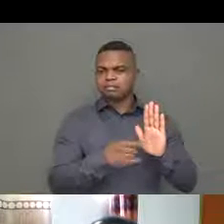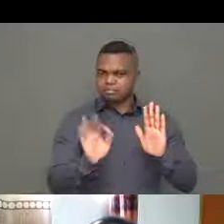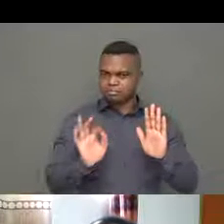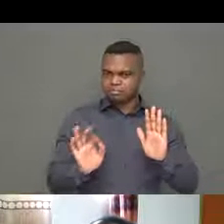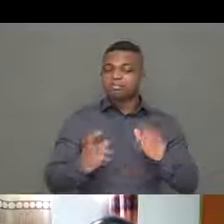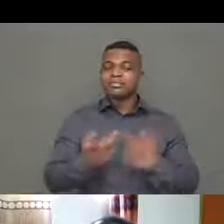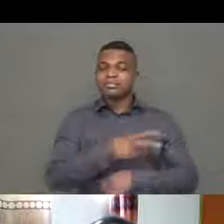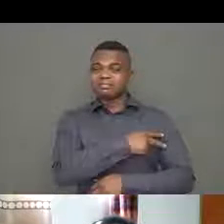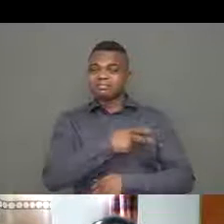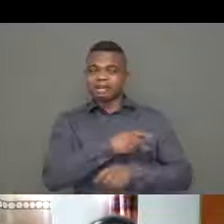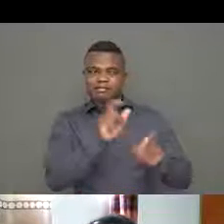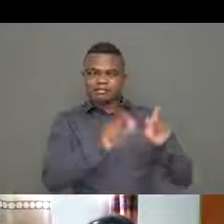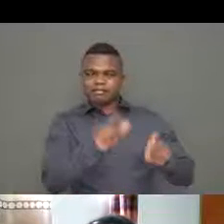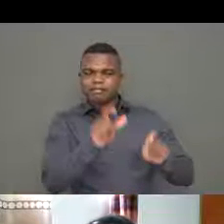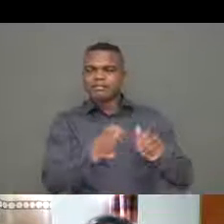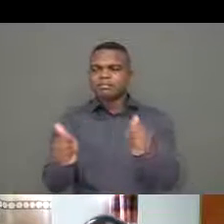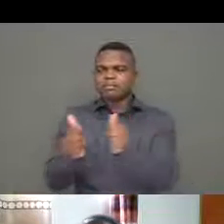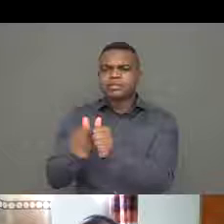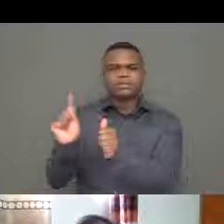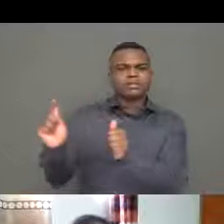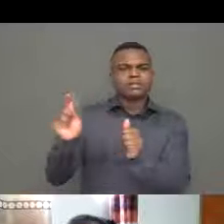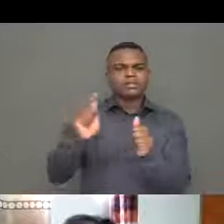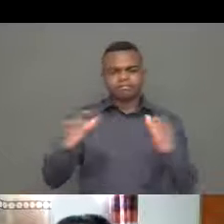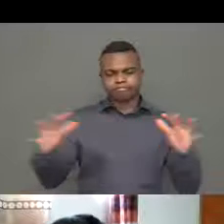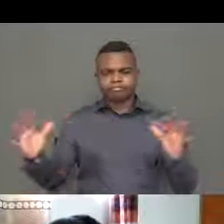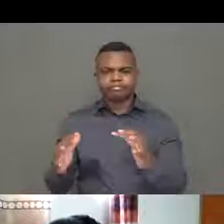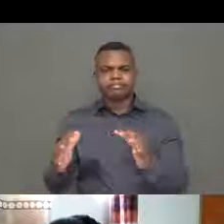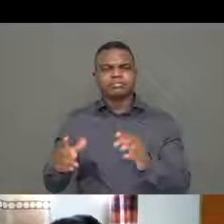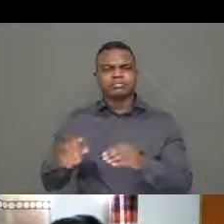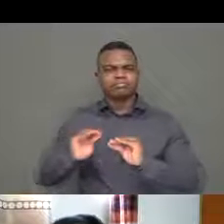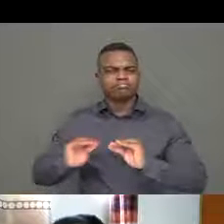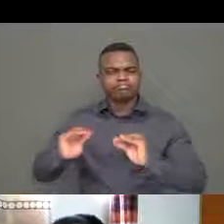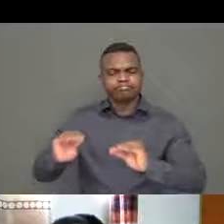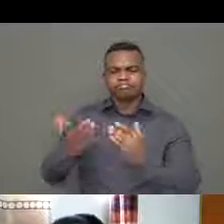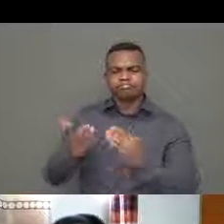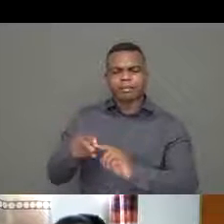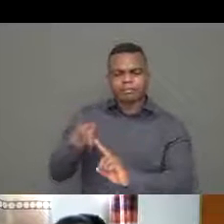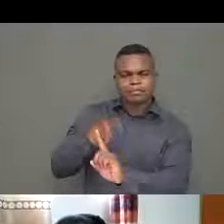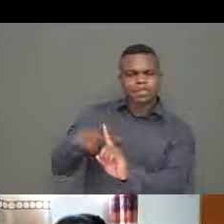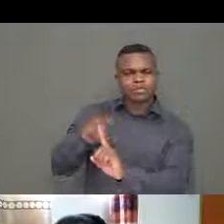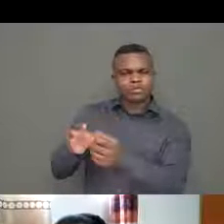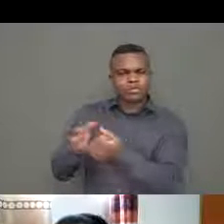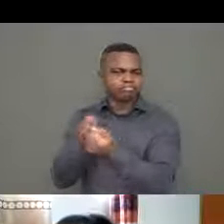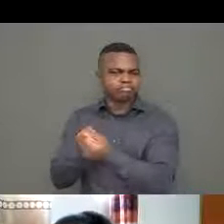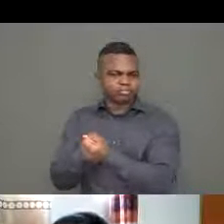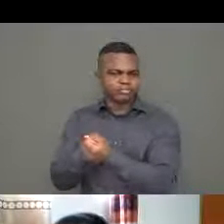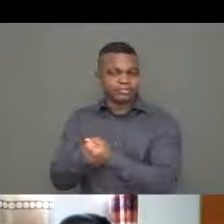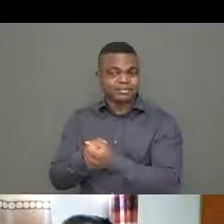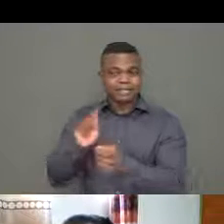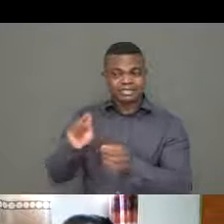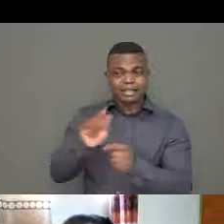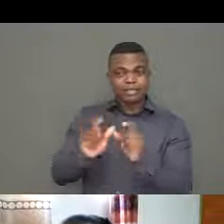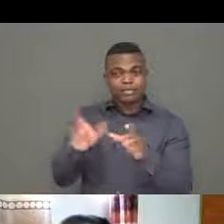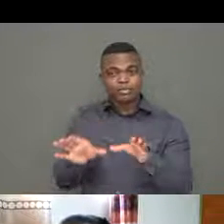funding proposals, monitoring and evaluation, and networking, among many other activities